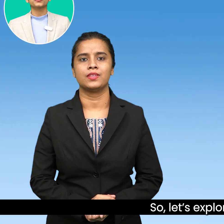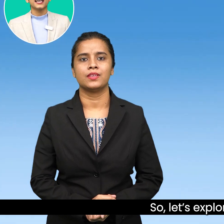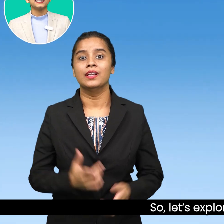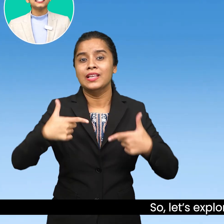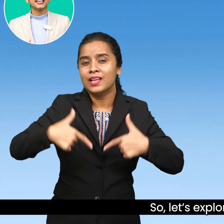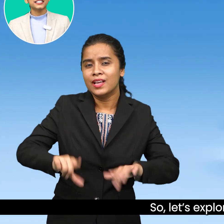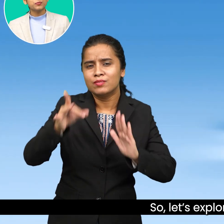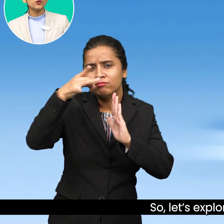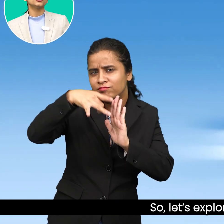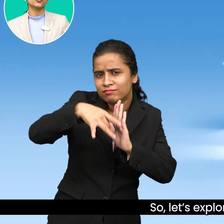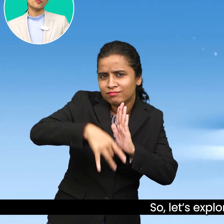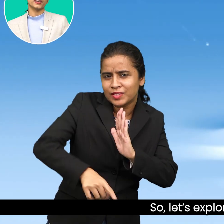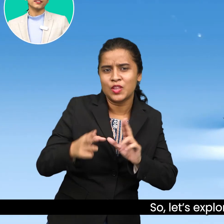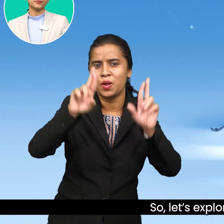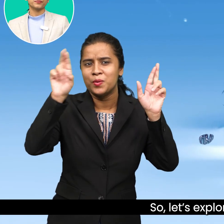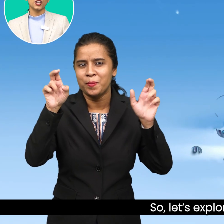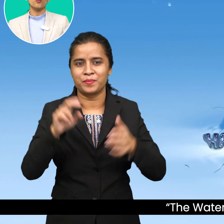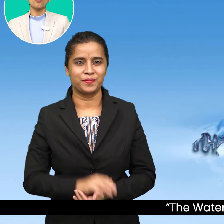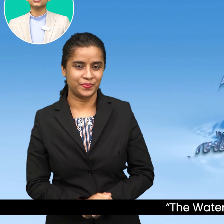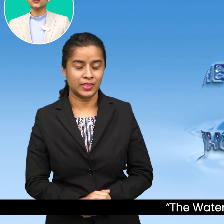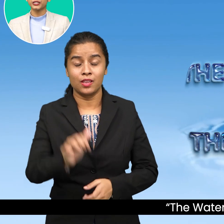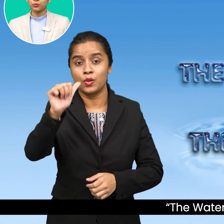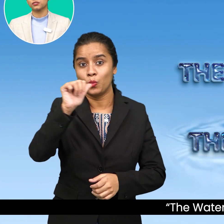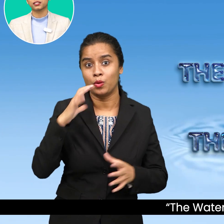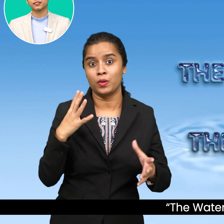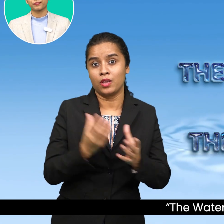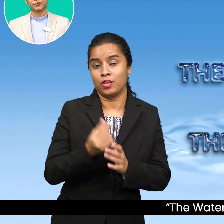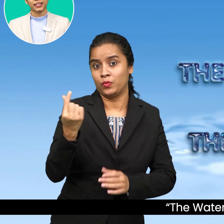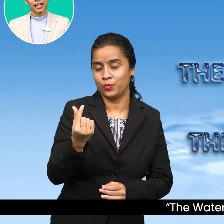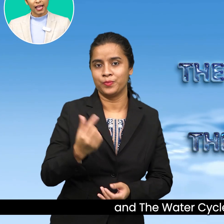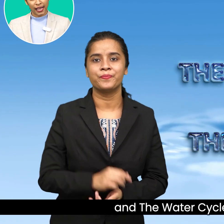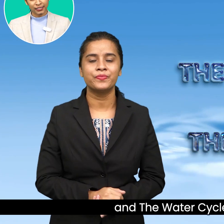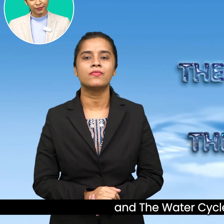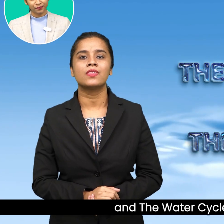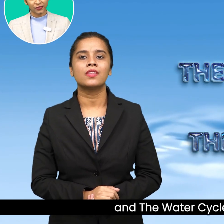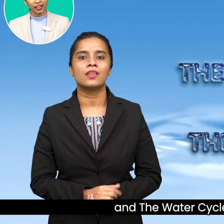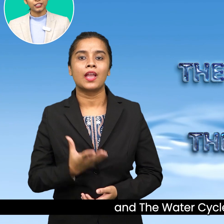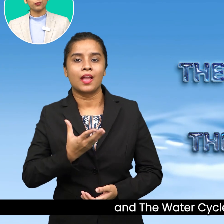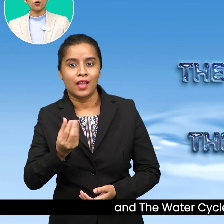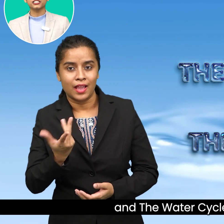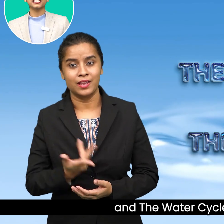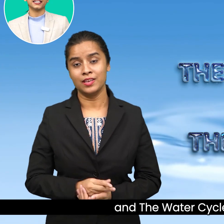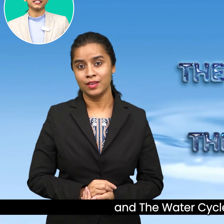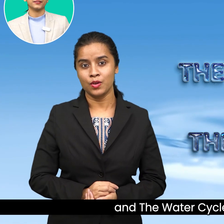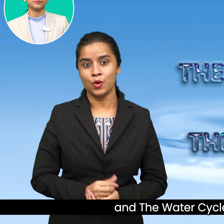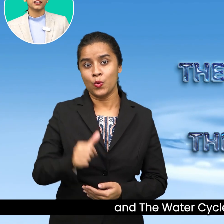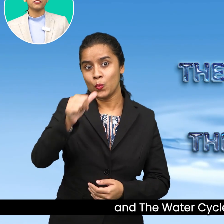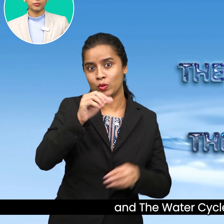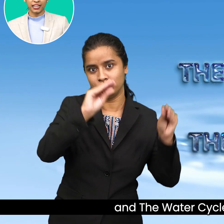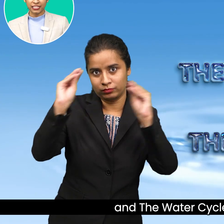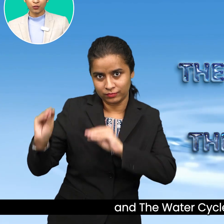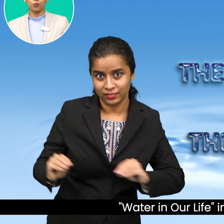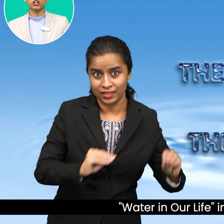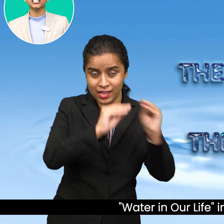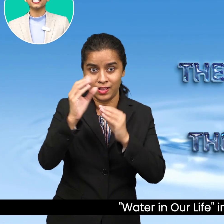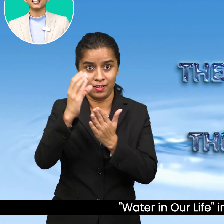So, let's explore the topic, water we use, and the water cycle from